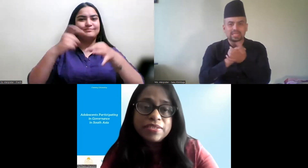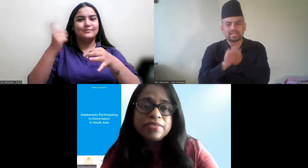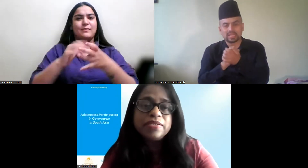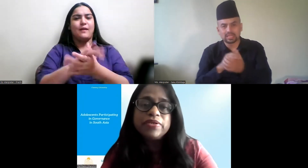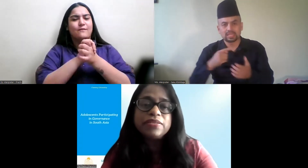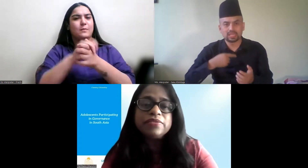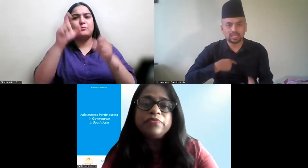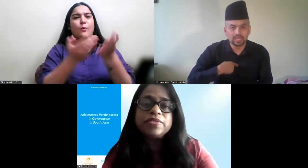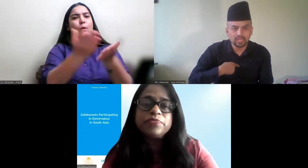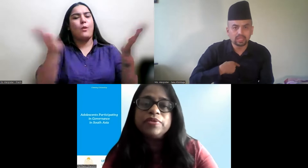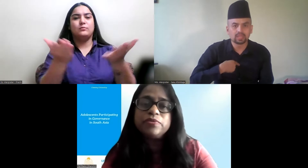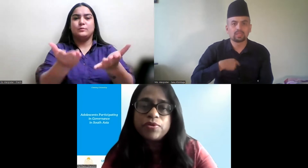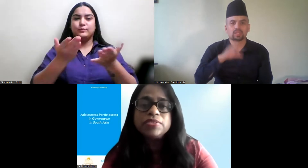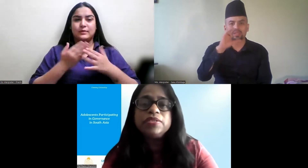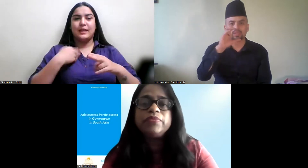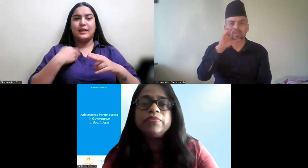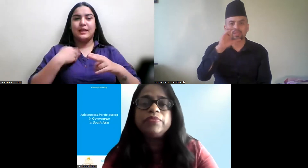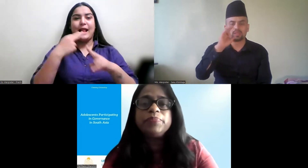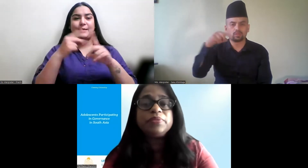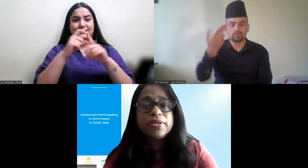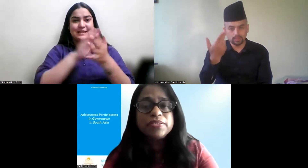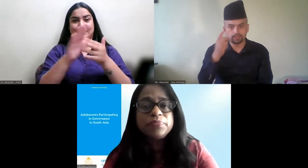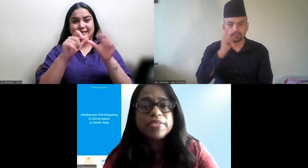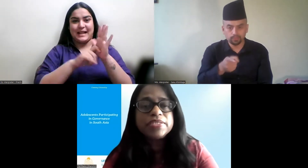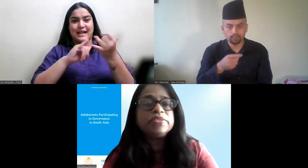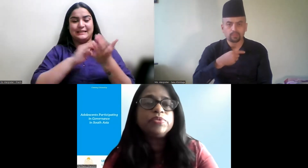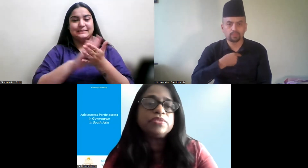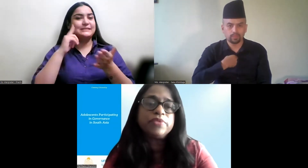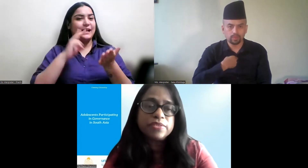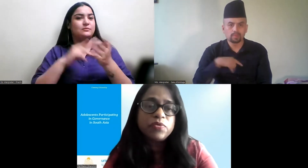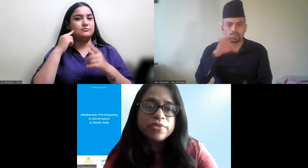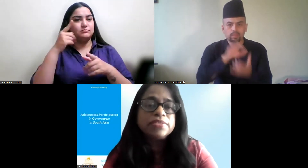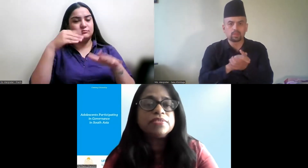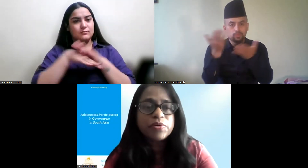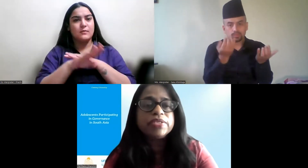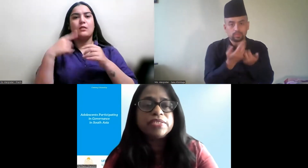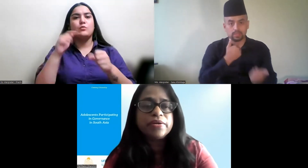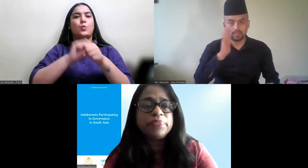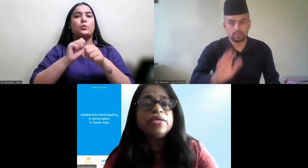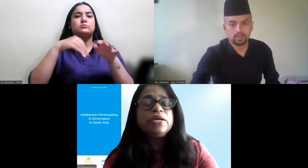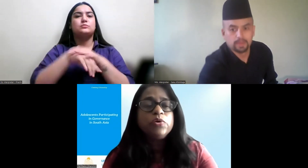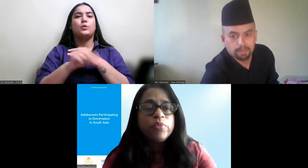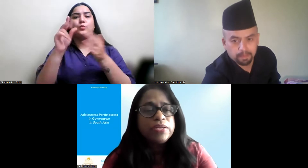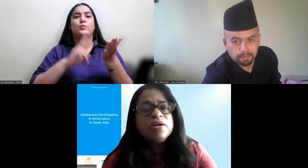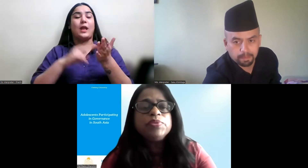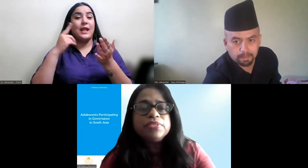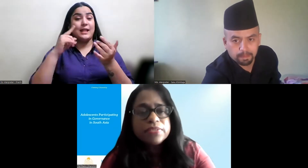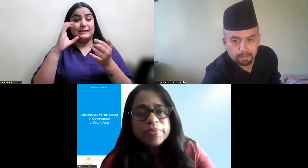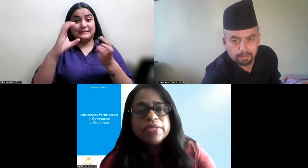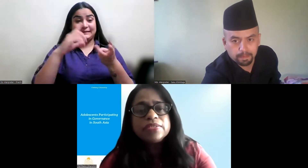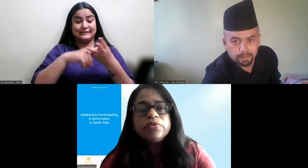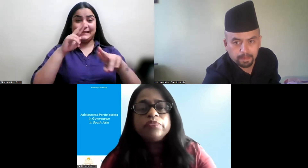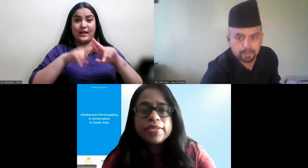I'm Darshini Sanviratna, Advisor for Adolescent Development and Participation at the UNICEF Regional Office in South Asia. Welcome to